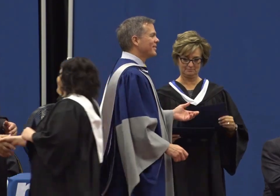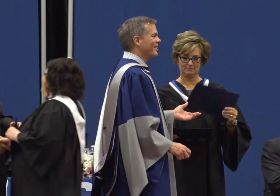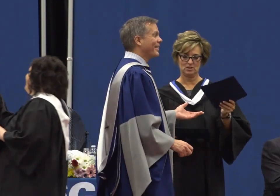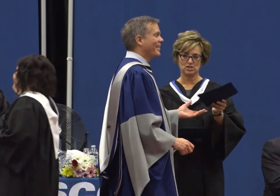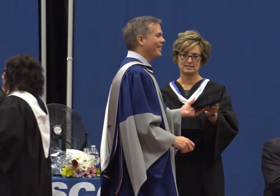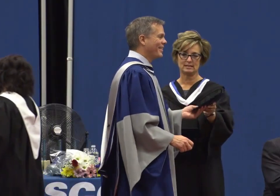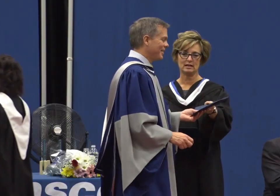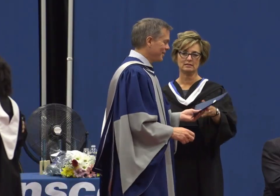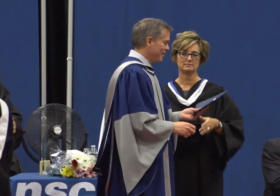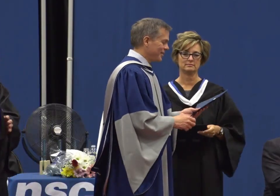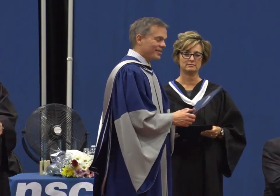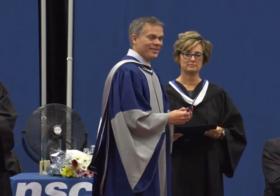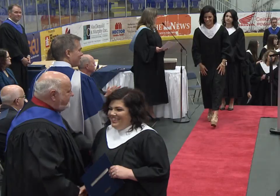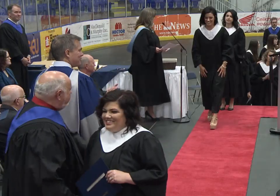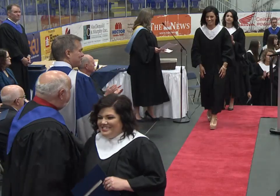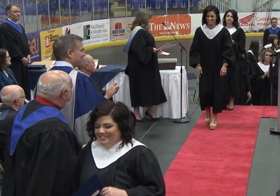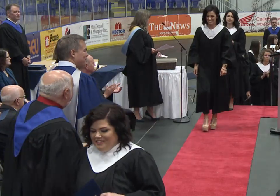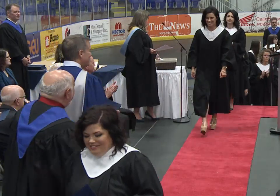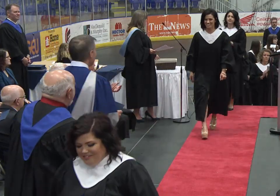Jessica Norman, with honors.